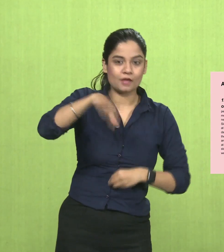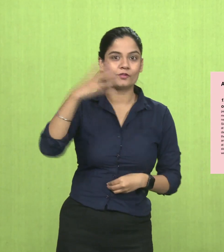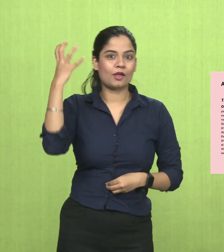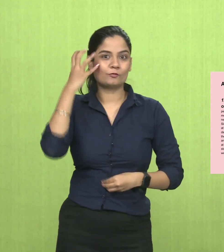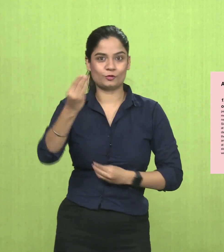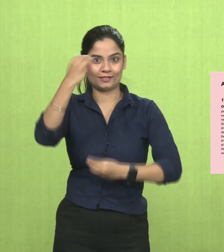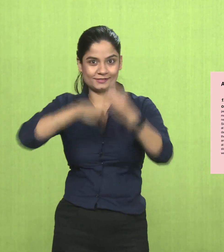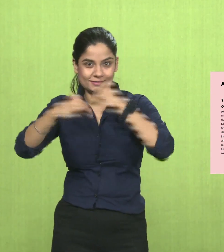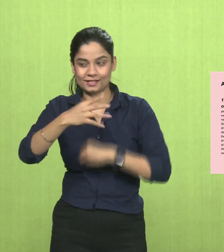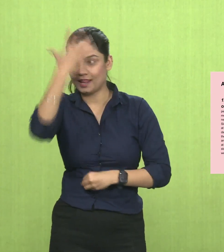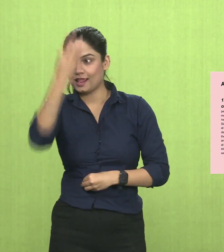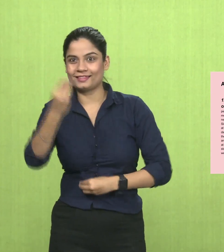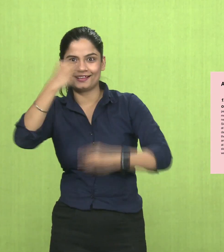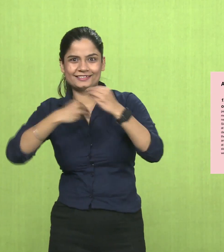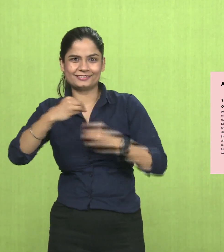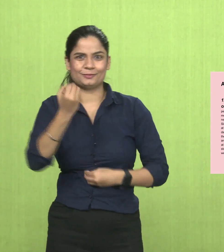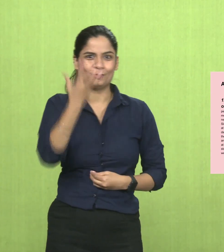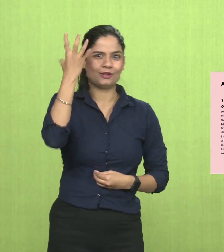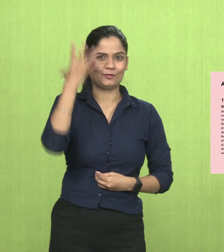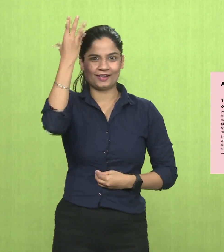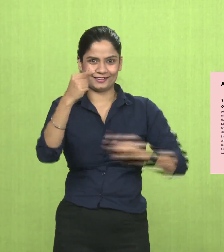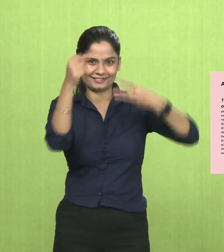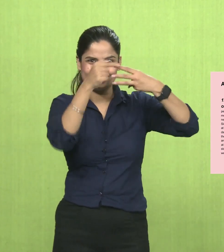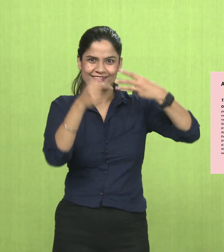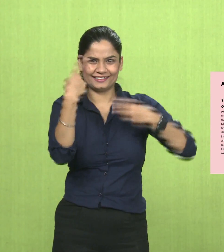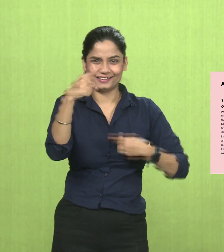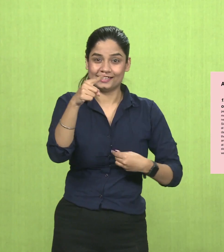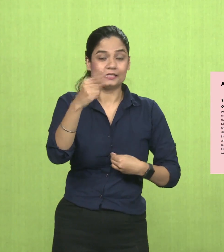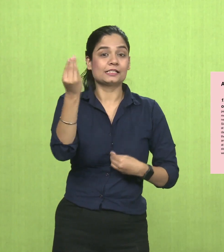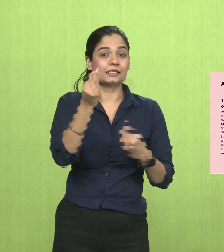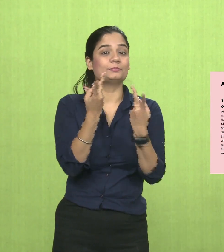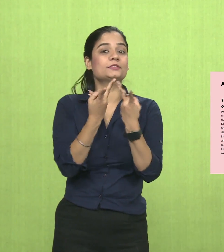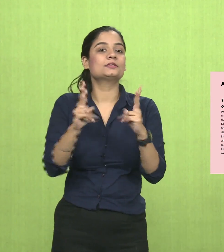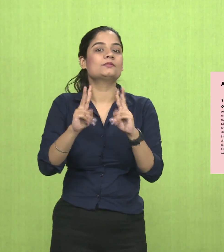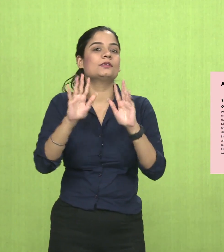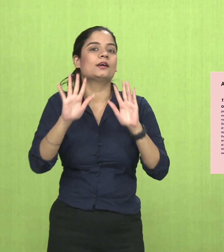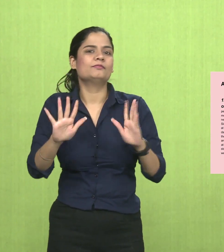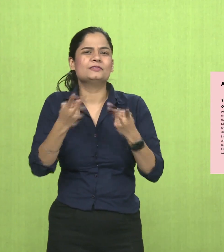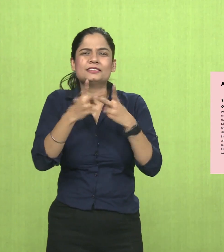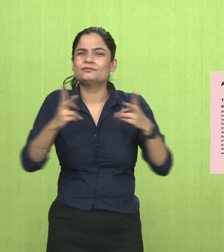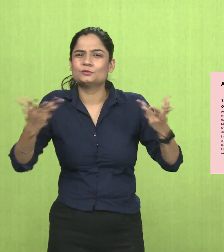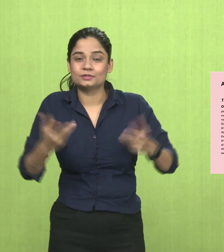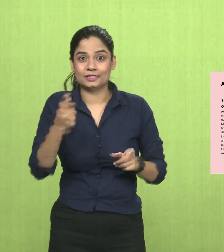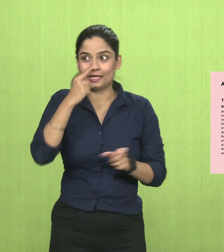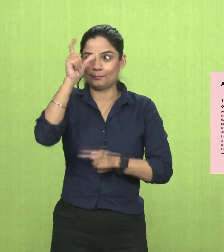Usually people eat 3 meals a day, breakfast, lunch and dinner, right? But it may be different for different